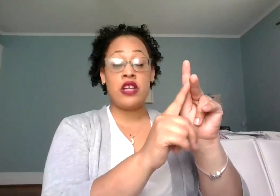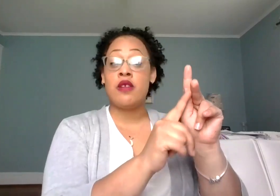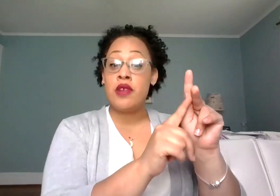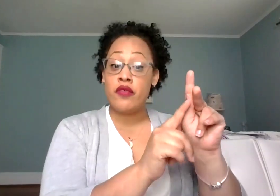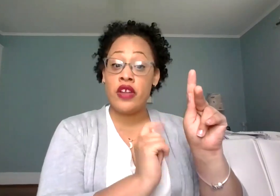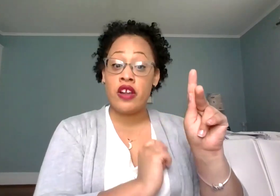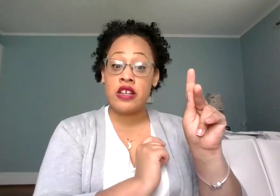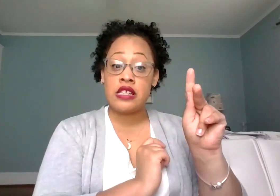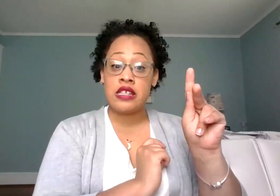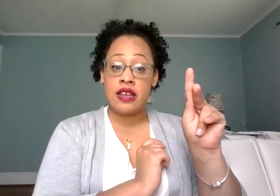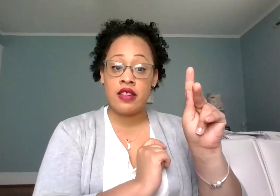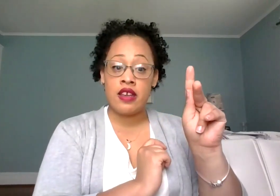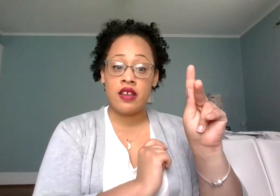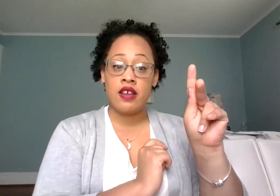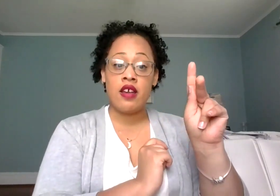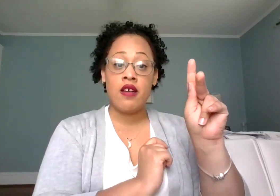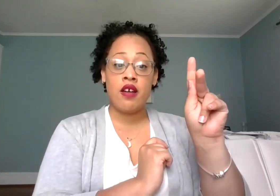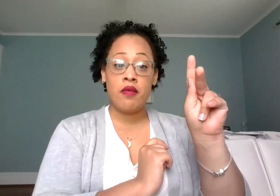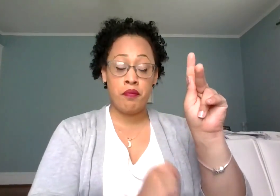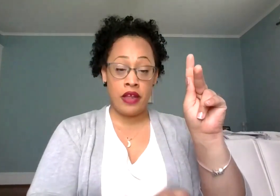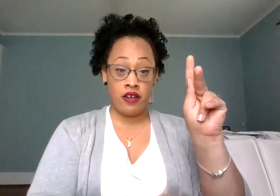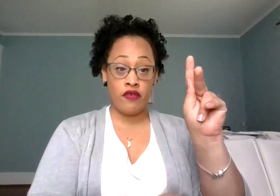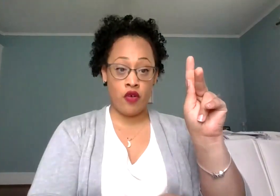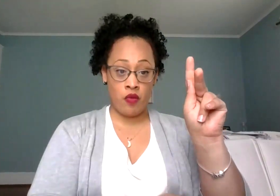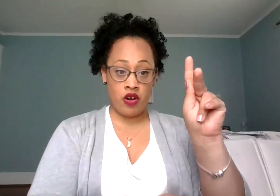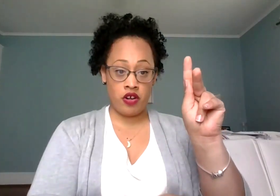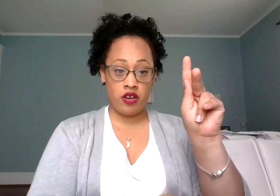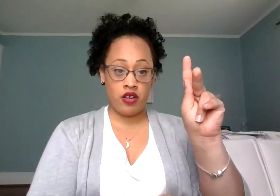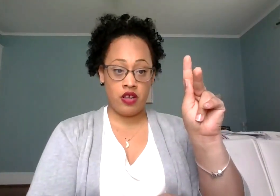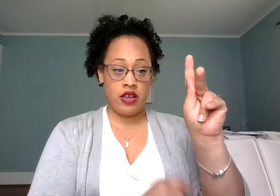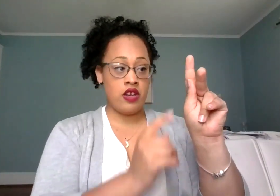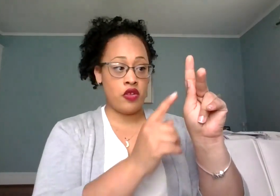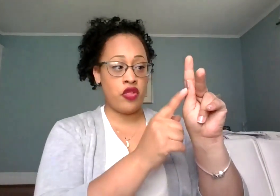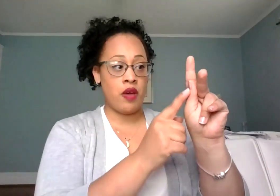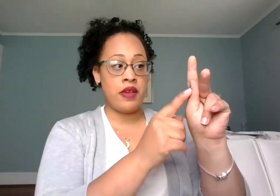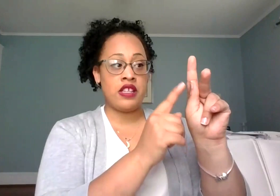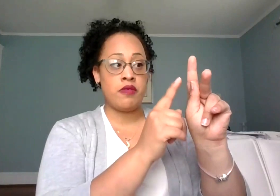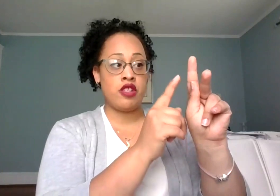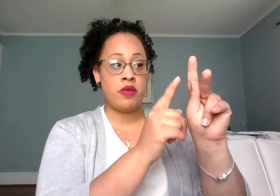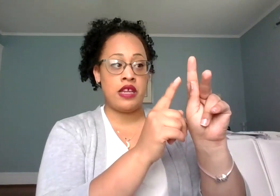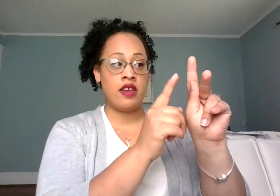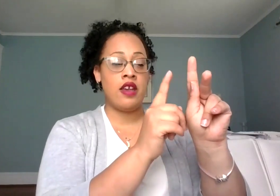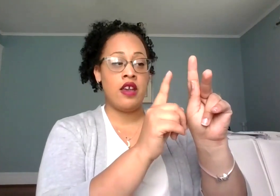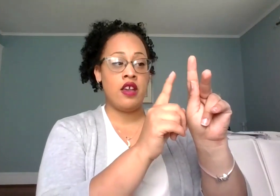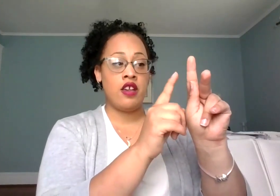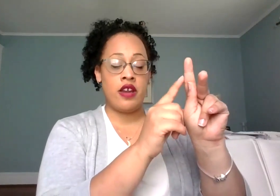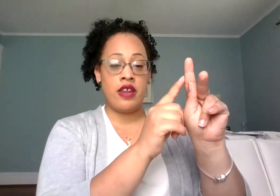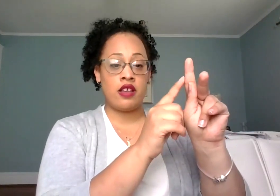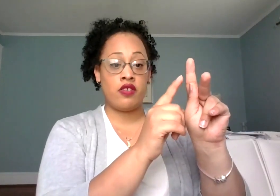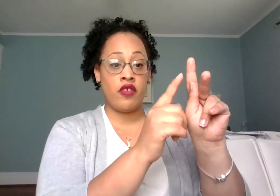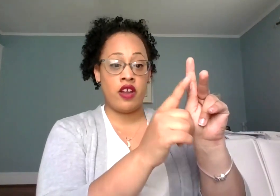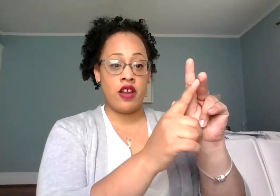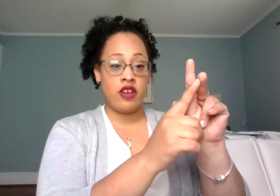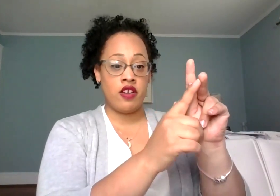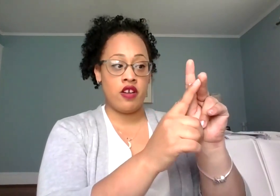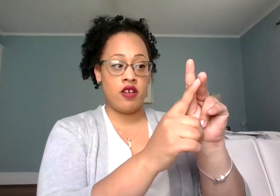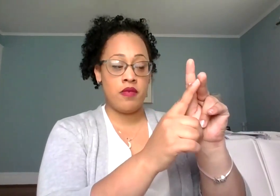middle finger is slightly bend forward, and your thumb is between your index finger and your middle